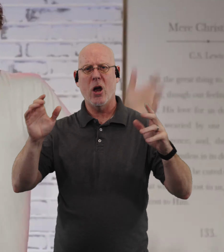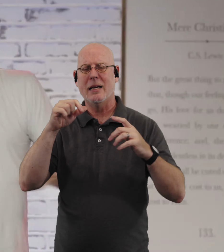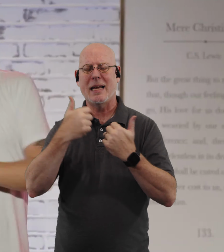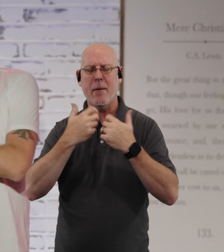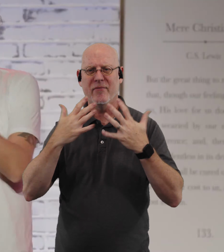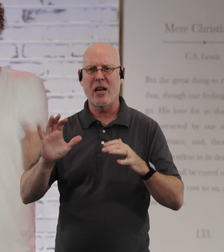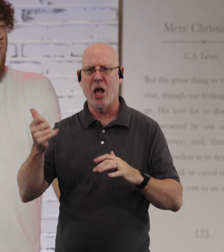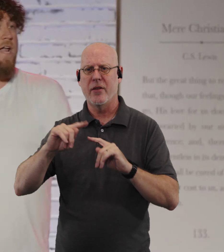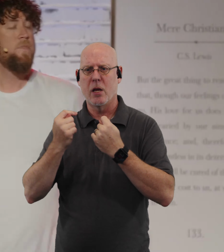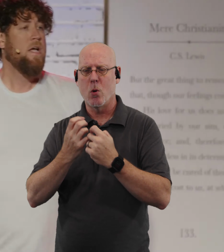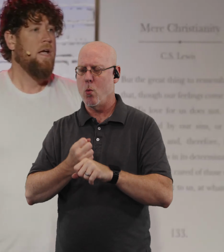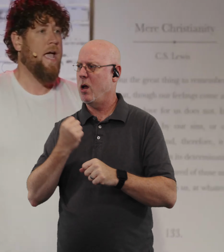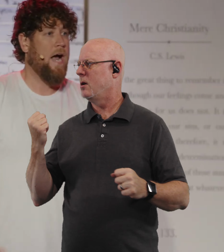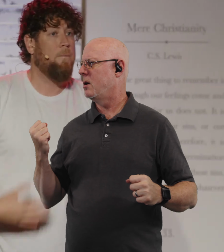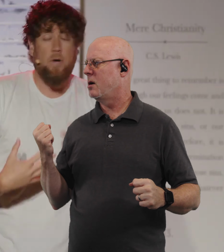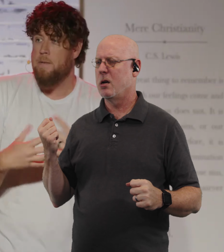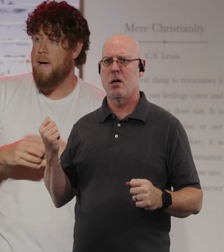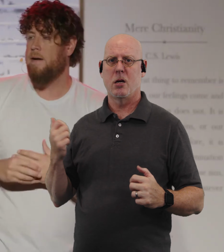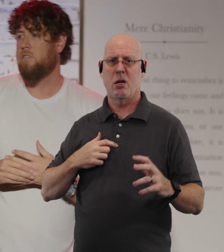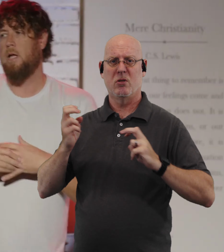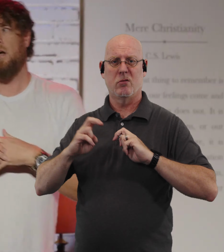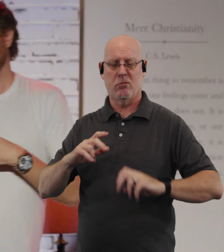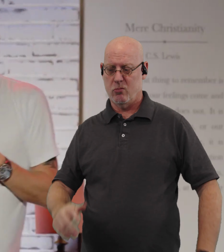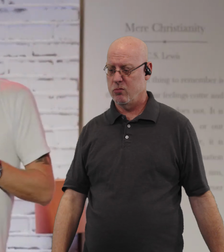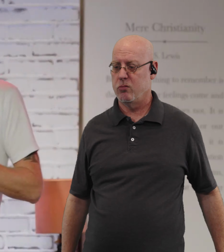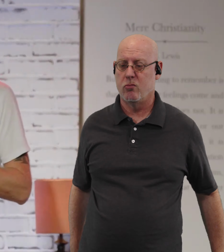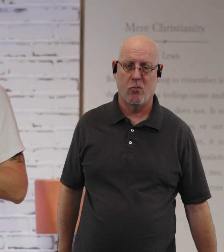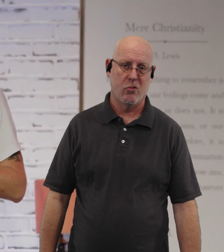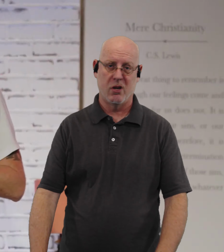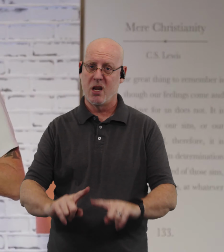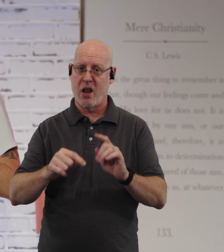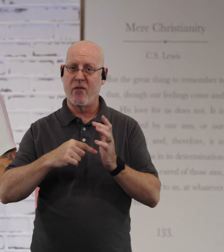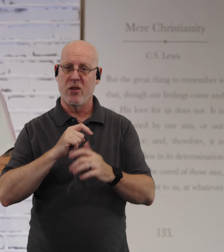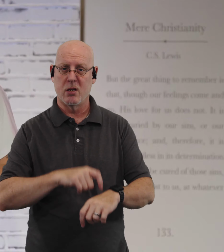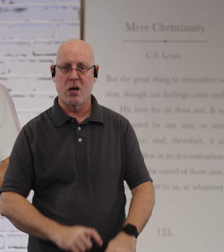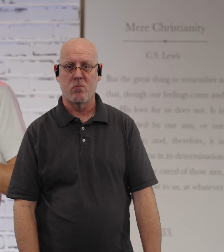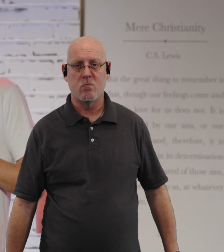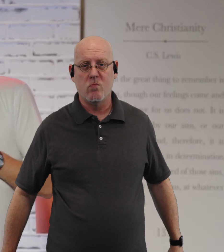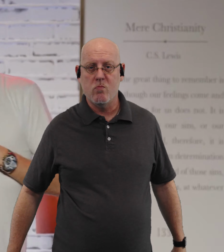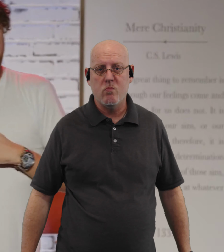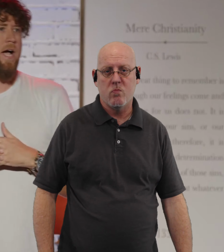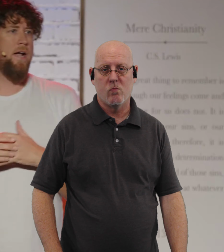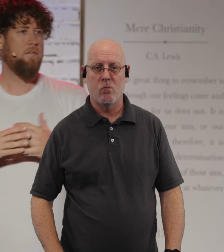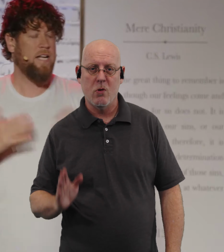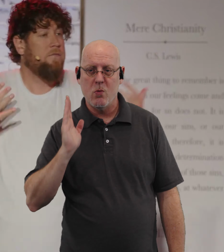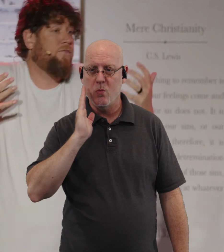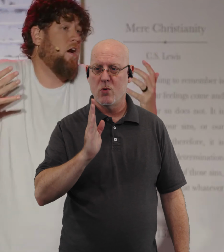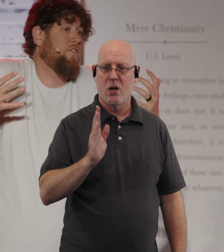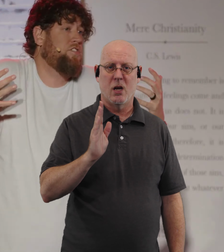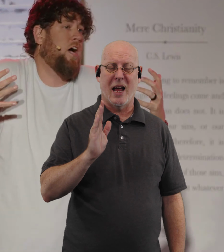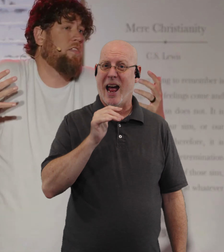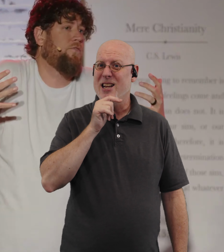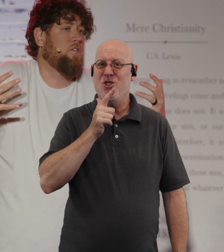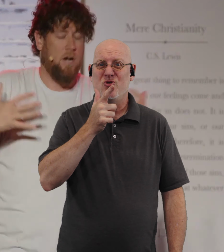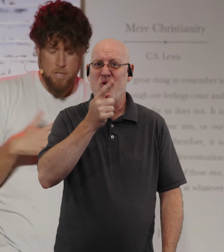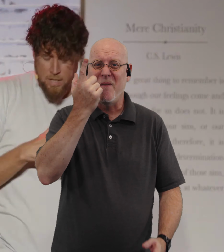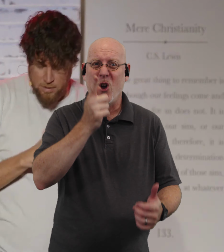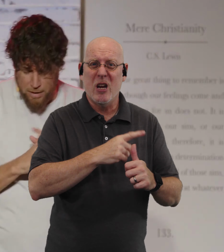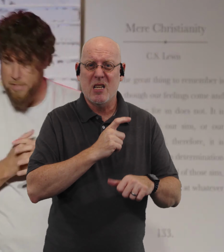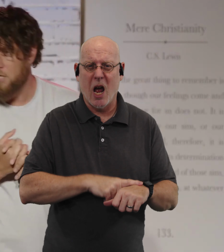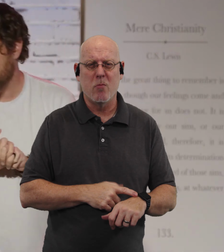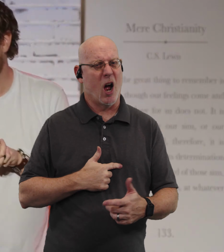okay, game over, the other team won. And I'm pretty competitive, so I'm like, all right, no, this is gonna be different this time. And so I didn't even fire off a shot the first